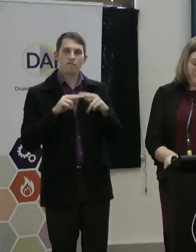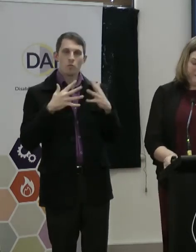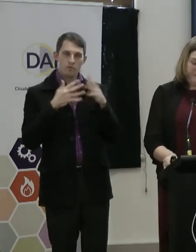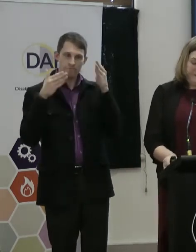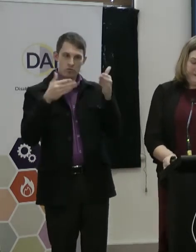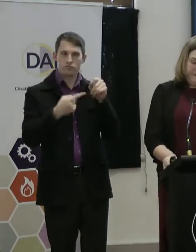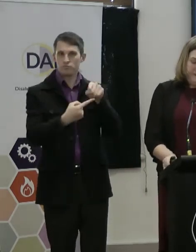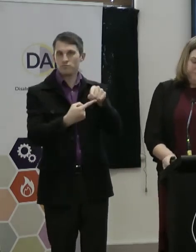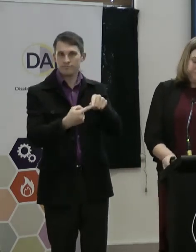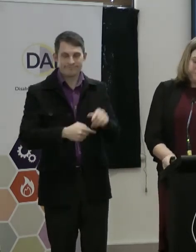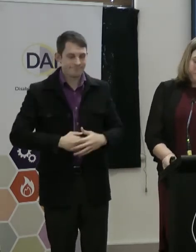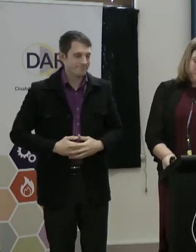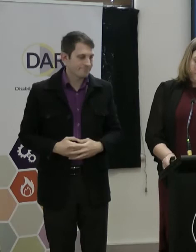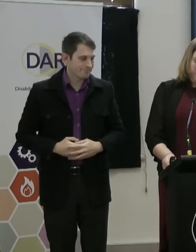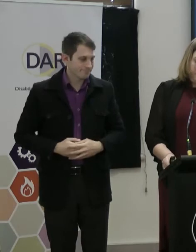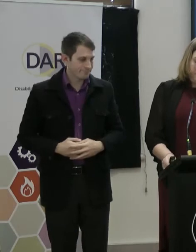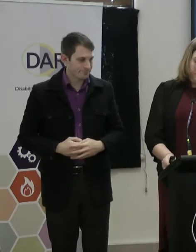work.